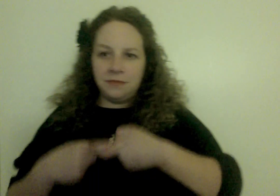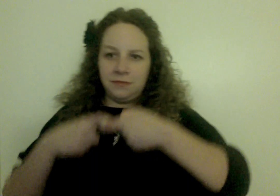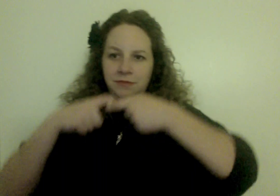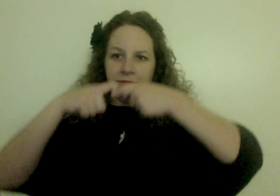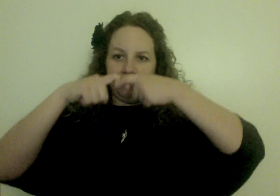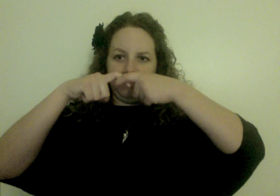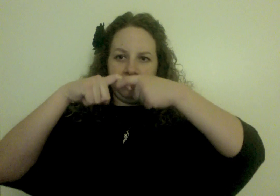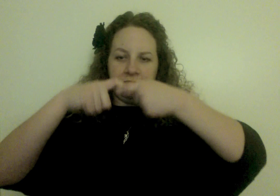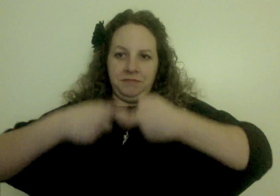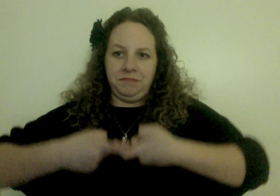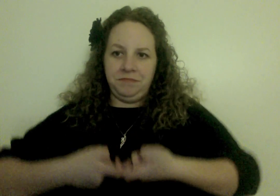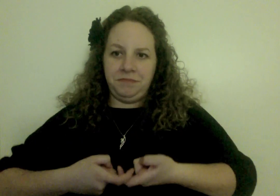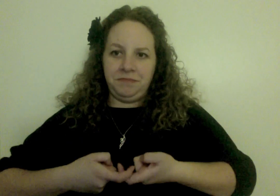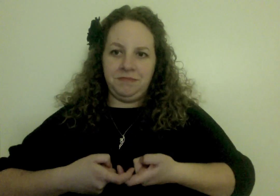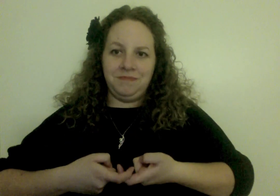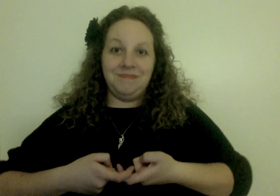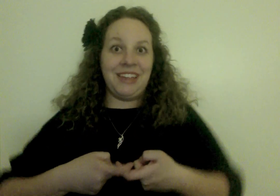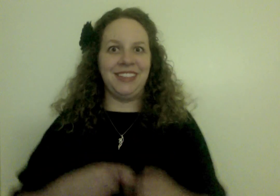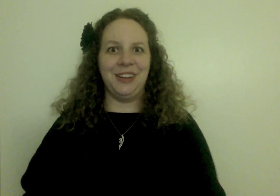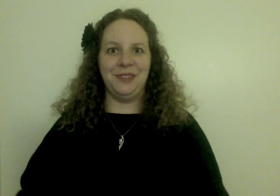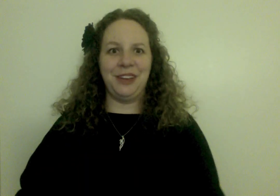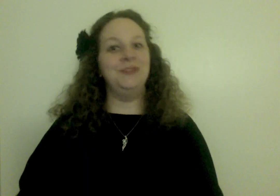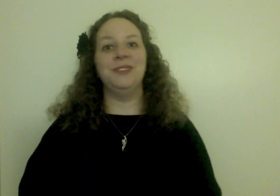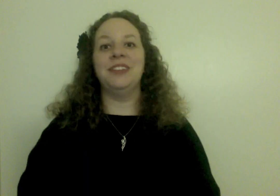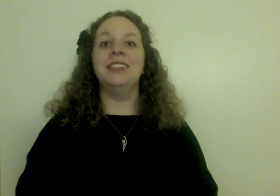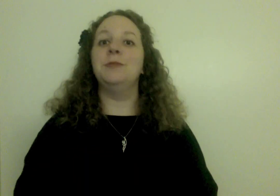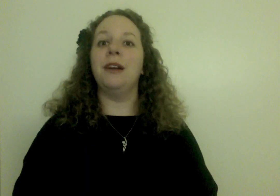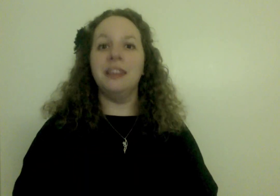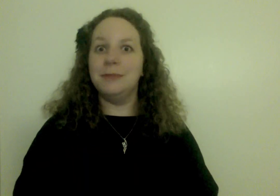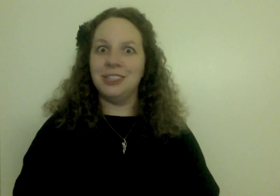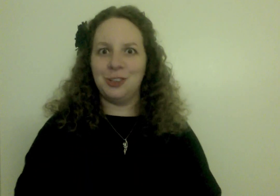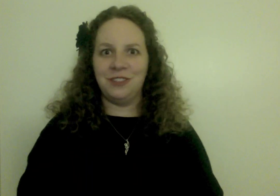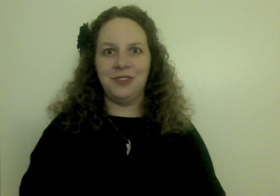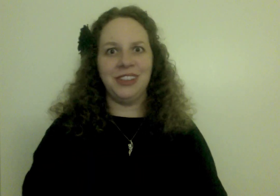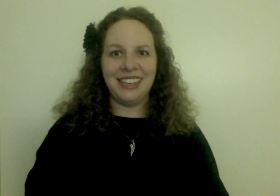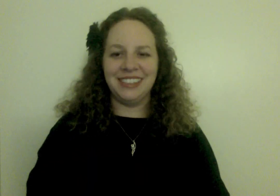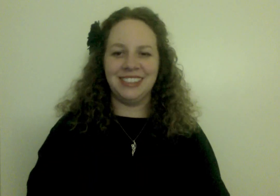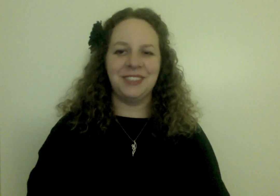There we go. So that is body position for legs.